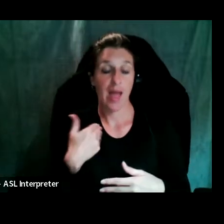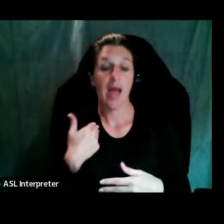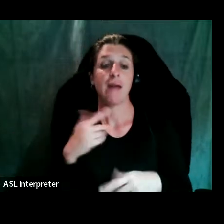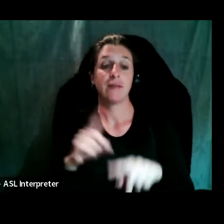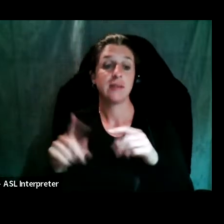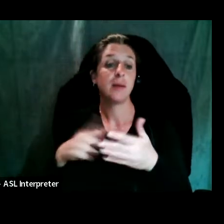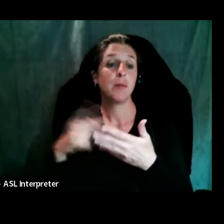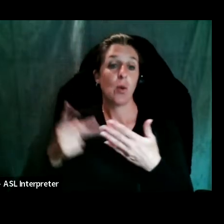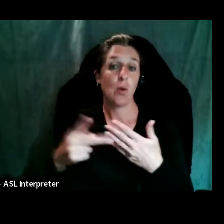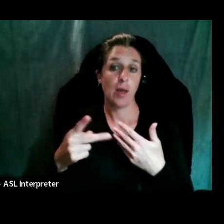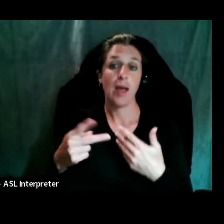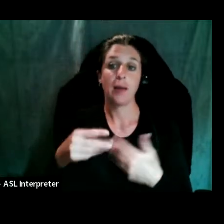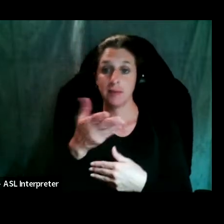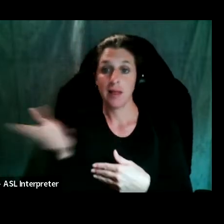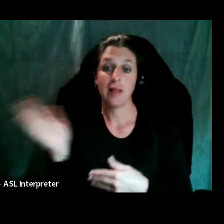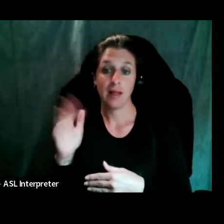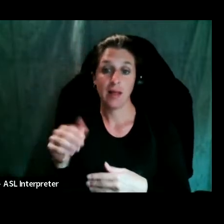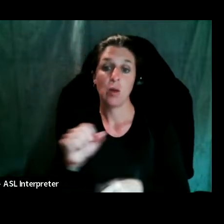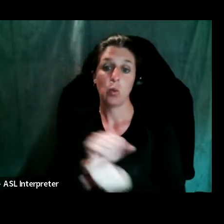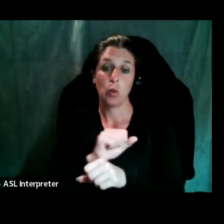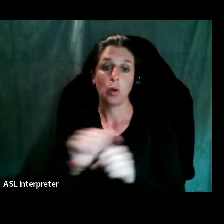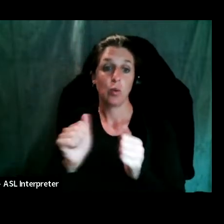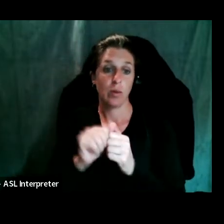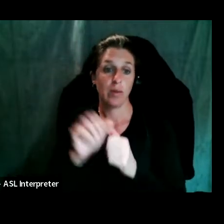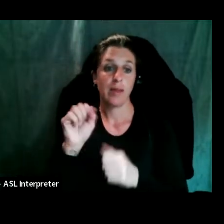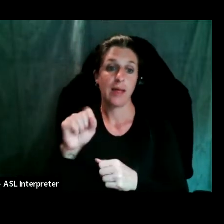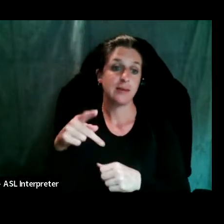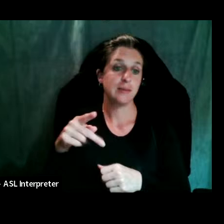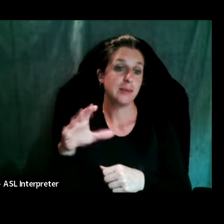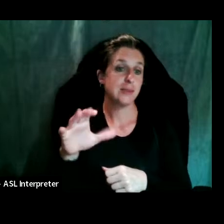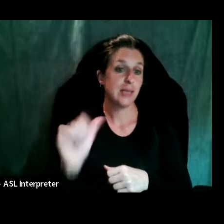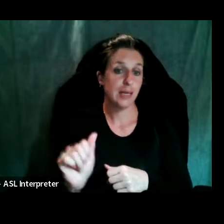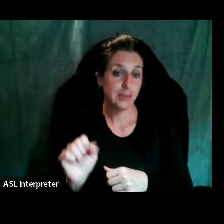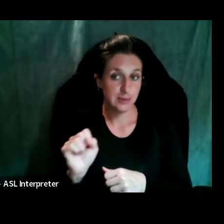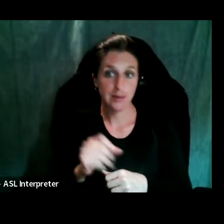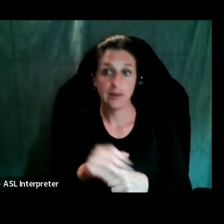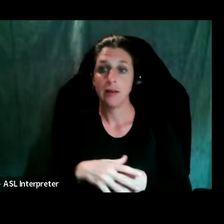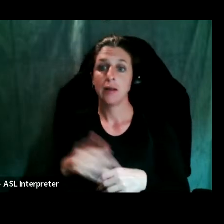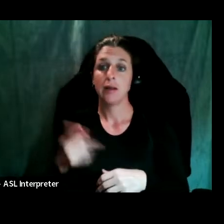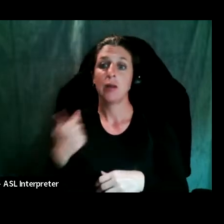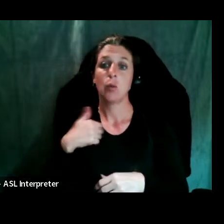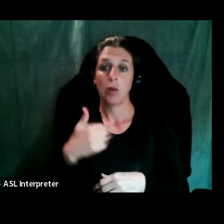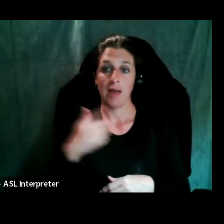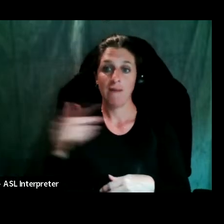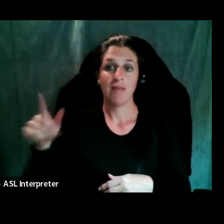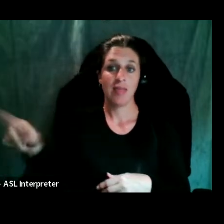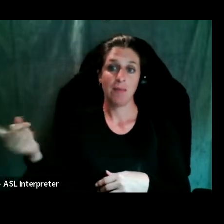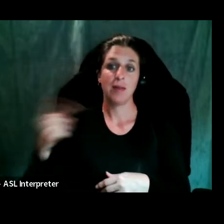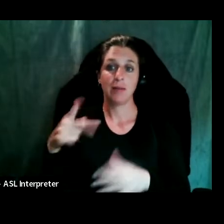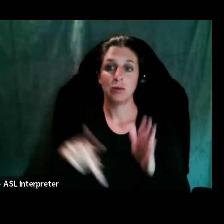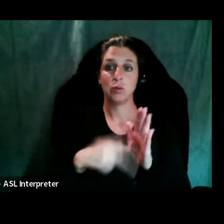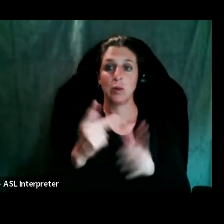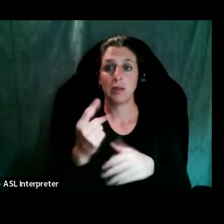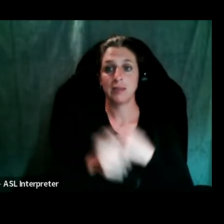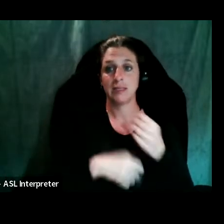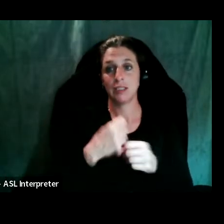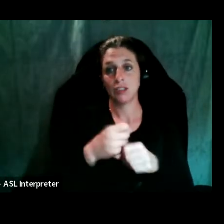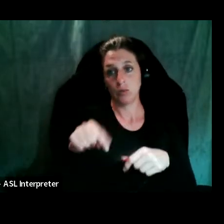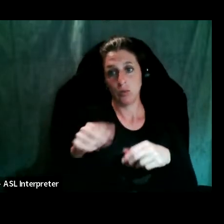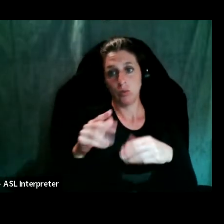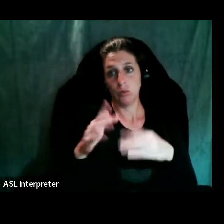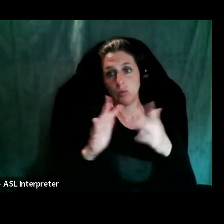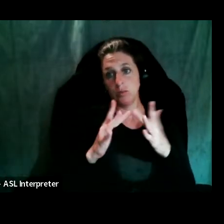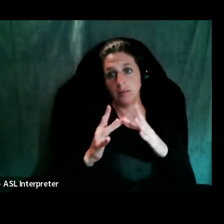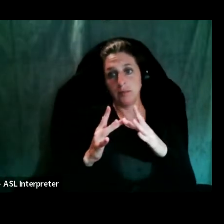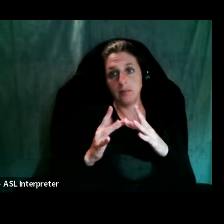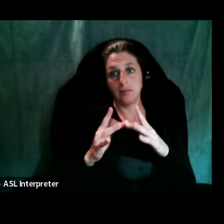that work with the SPCAs. They come. We have them come twice a year to the sites. Yeah. But Maybe they want